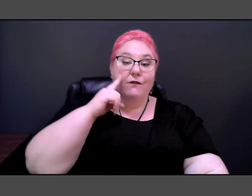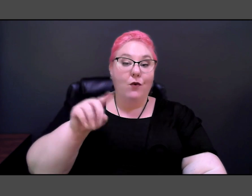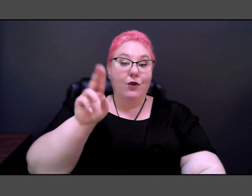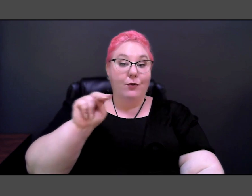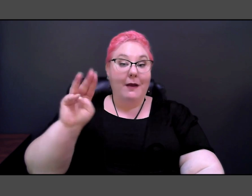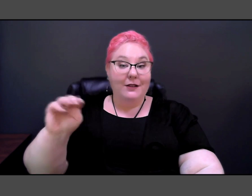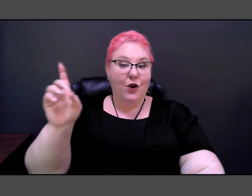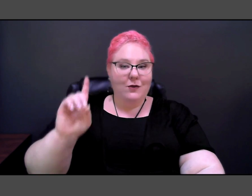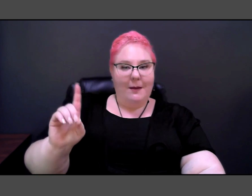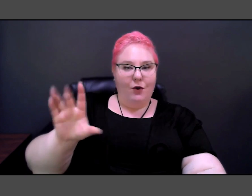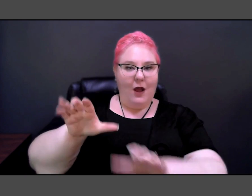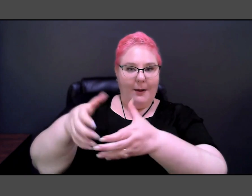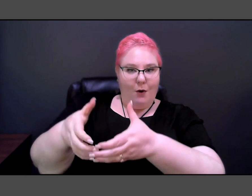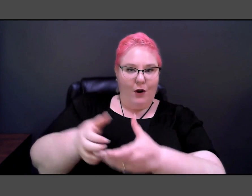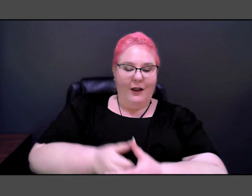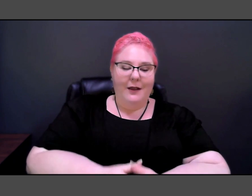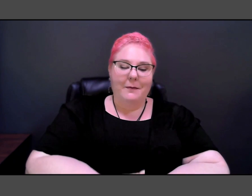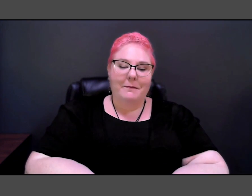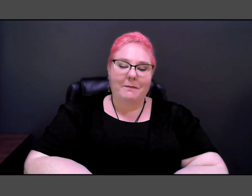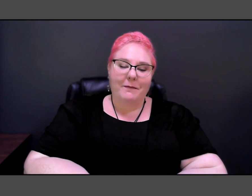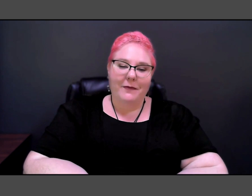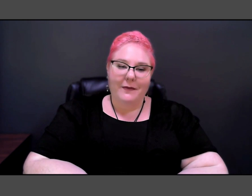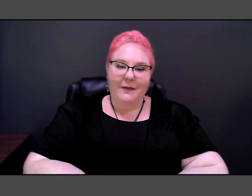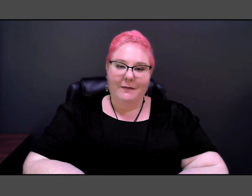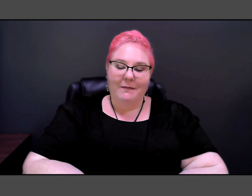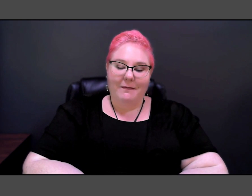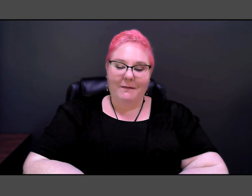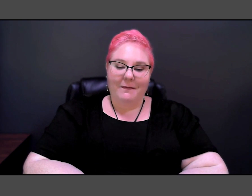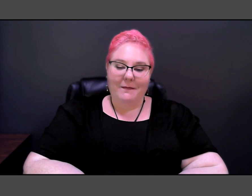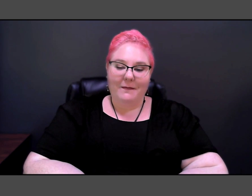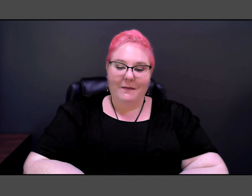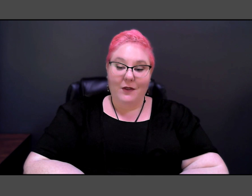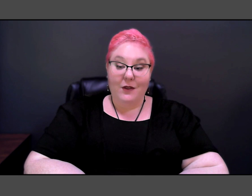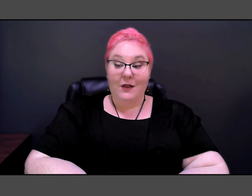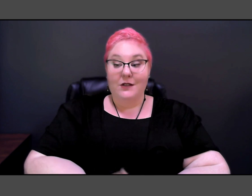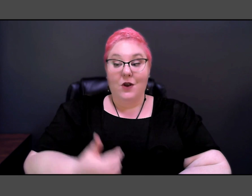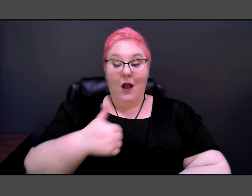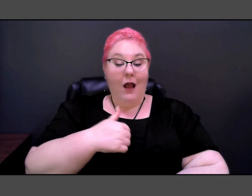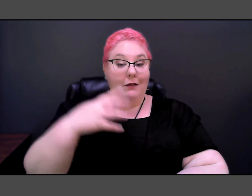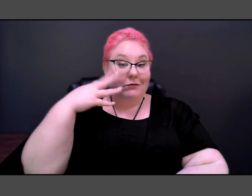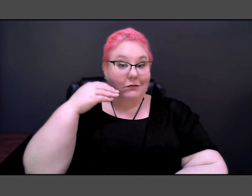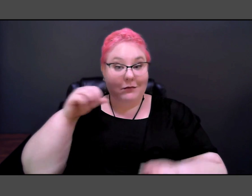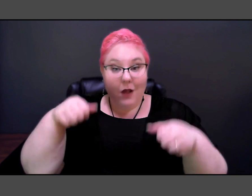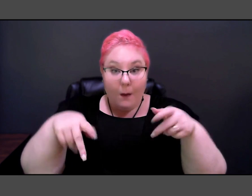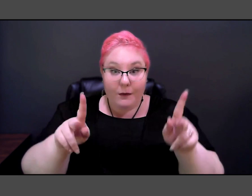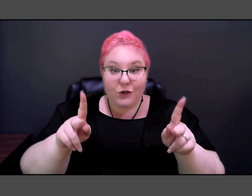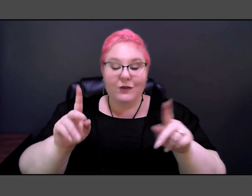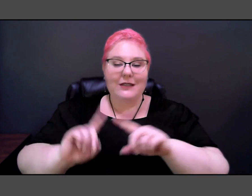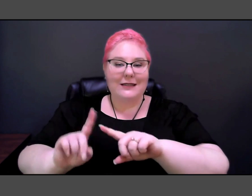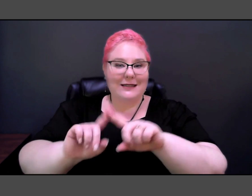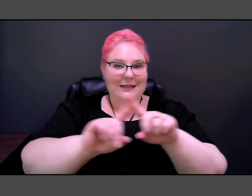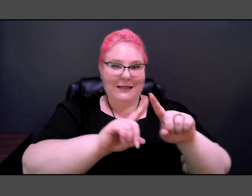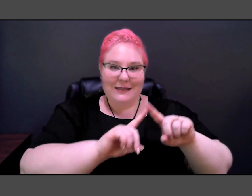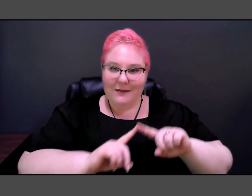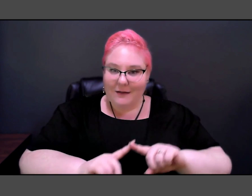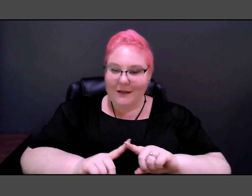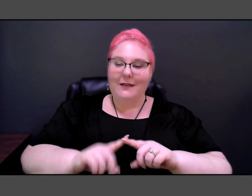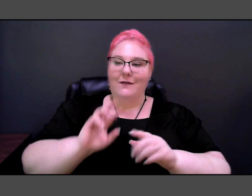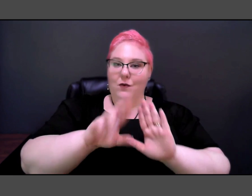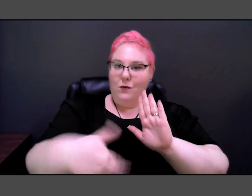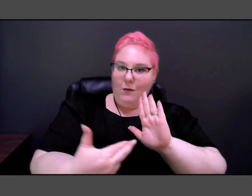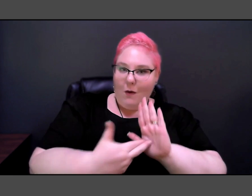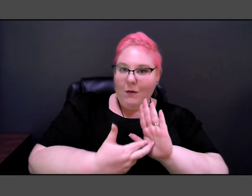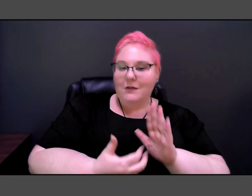And so, whenever I've had opportunities in positions such as that, I just do what needs to be